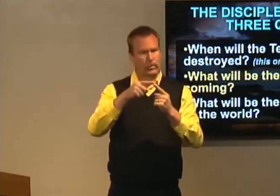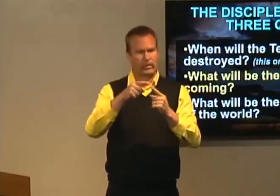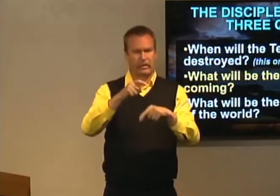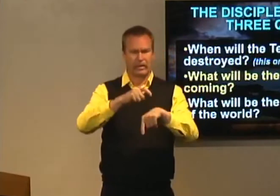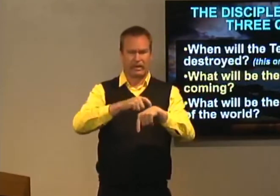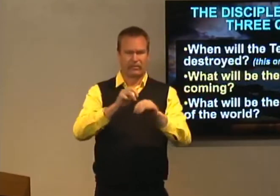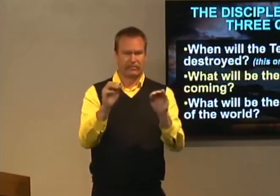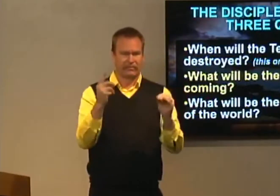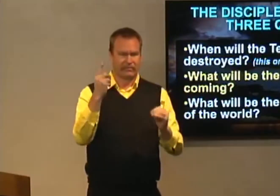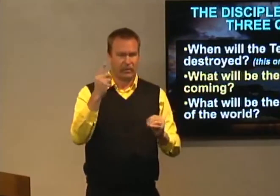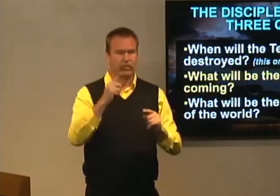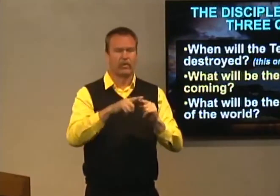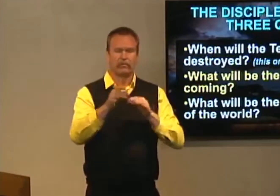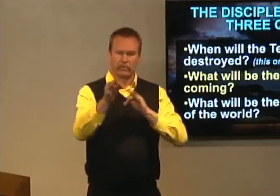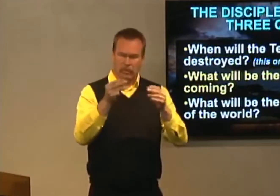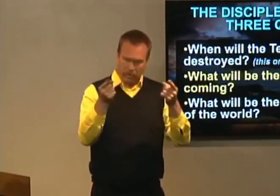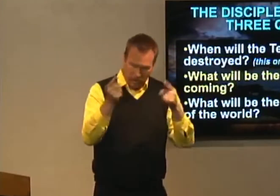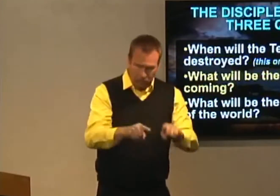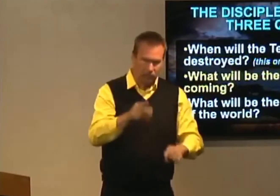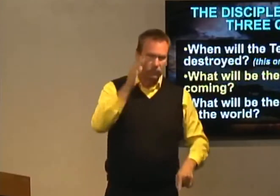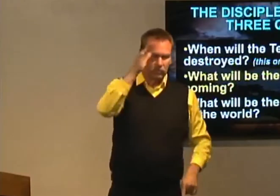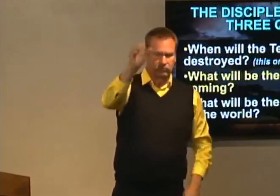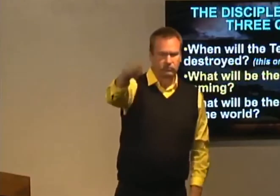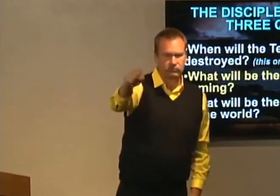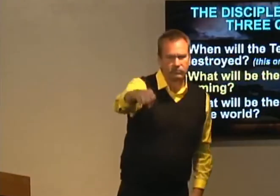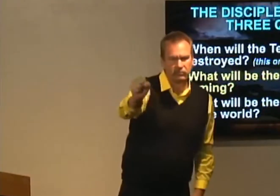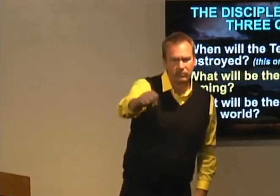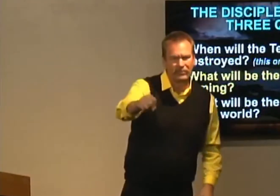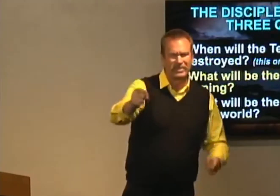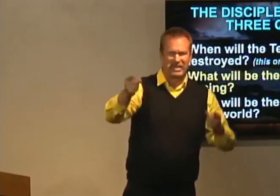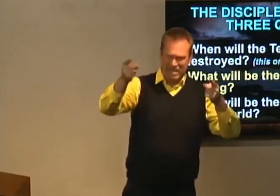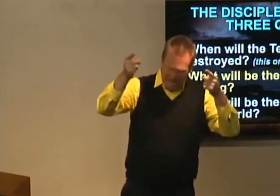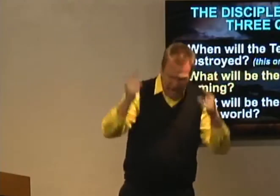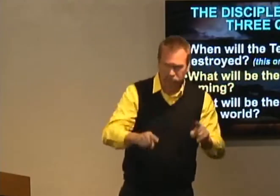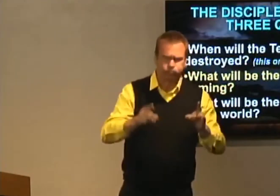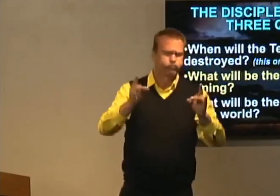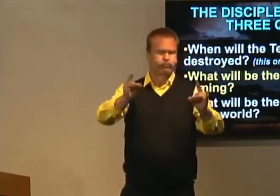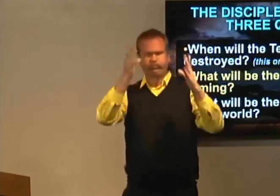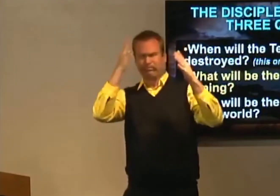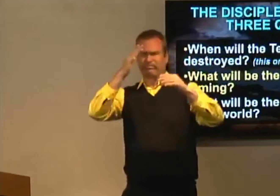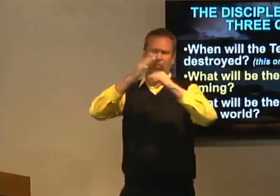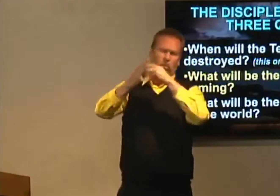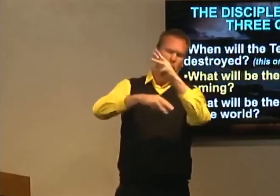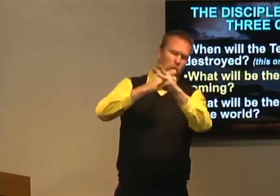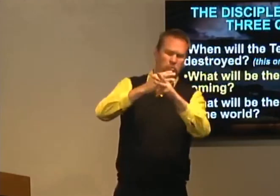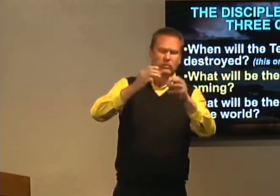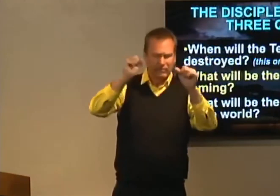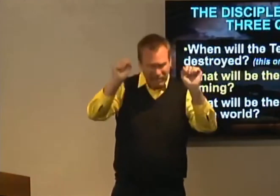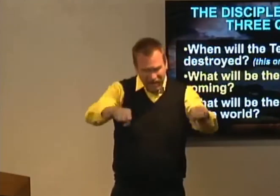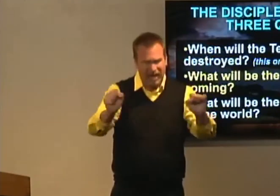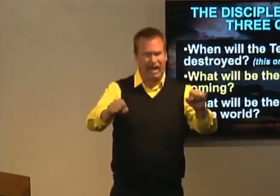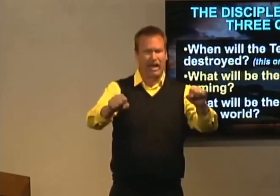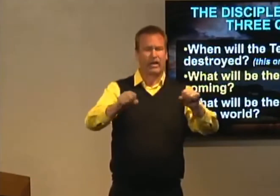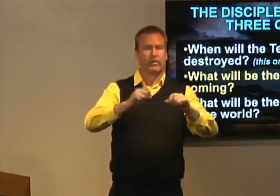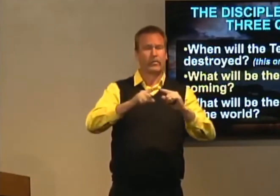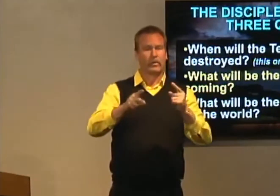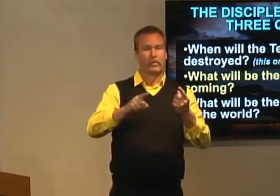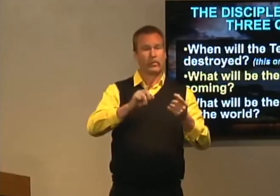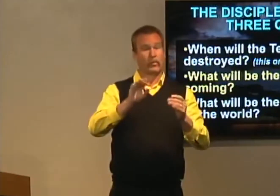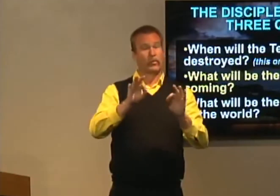But once again, we see this emphasis that no one knows the exact time. He is coming. It will happen. There will be terrible things going on in the world. Crises